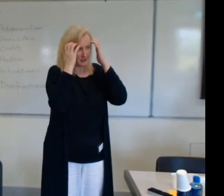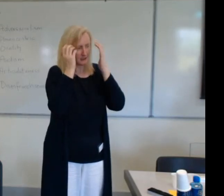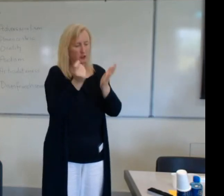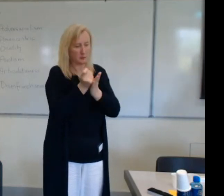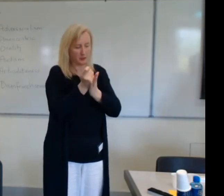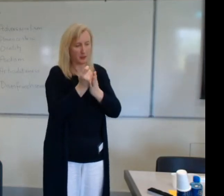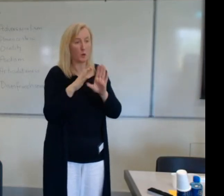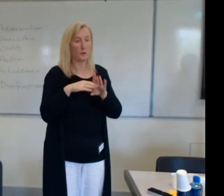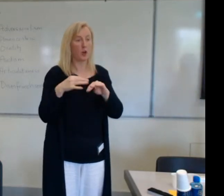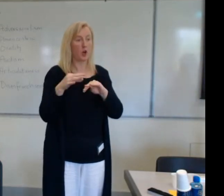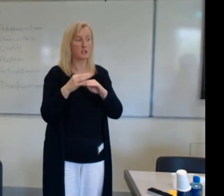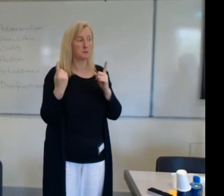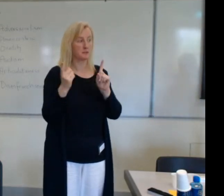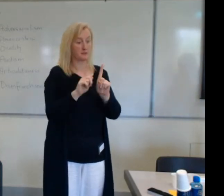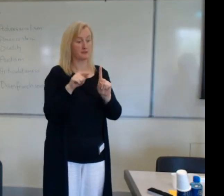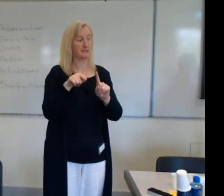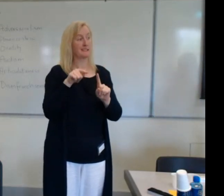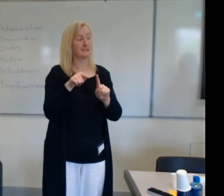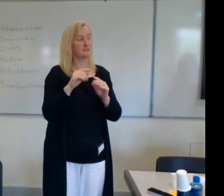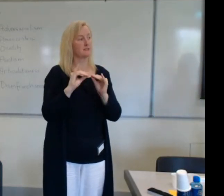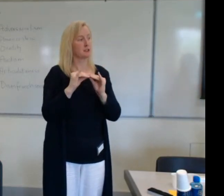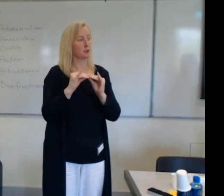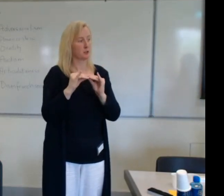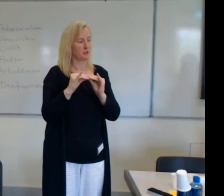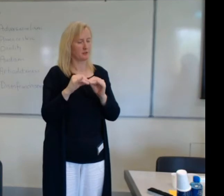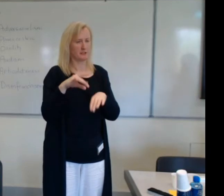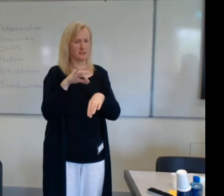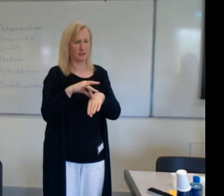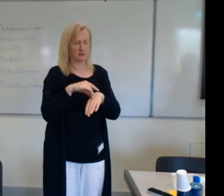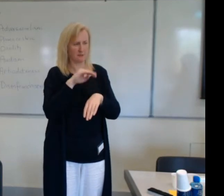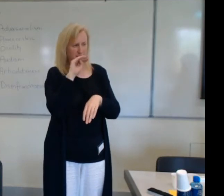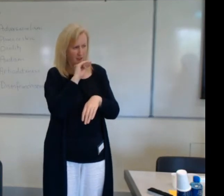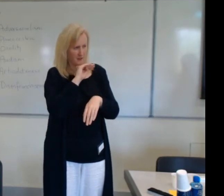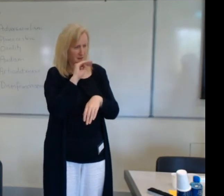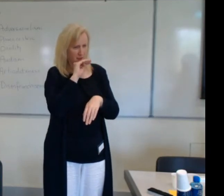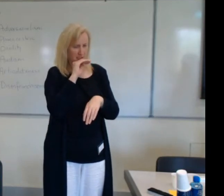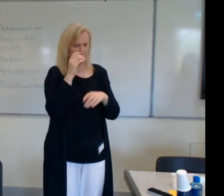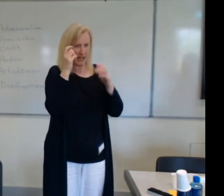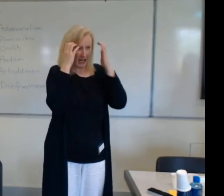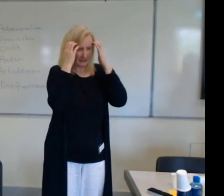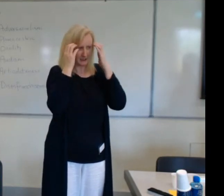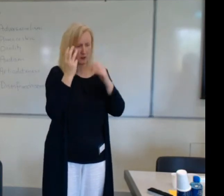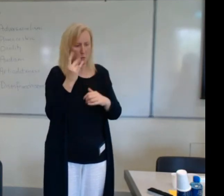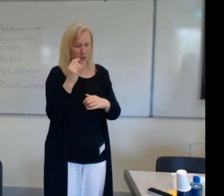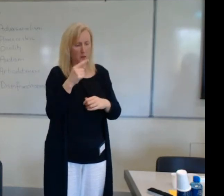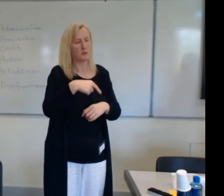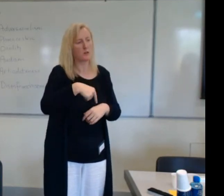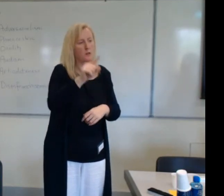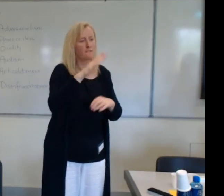brought their husband along as the interpreter. And the doctor couldn't get to the bottom of why the person was having headaches and sent them off for tests and blah, blah, blah, blah, blah. This was going